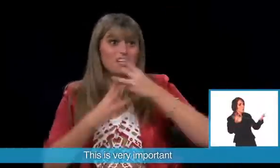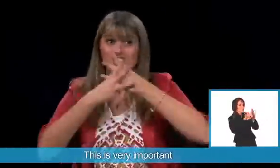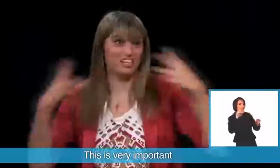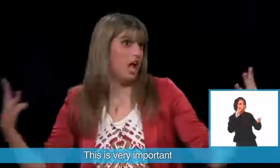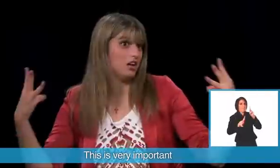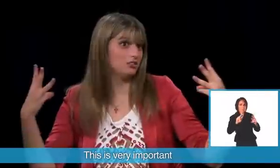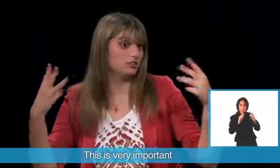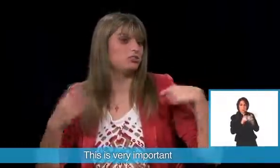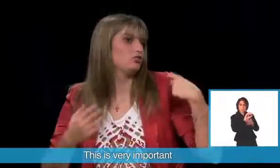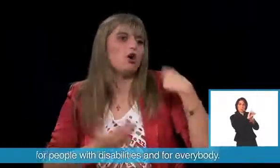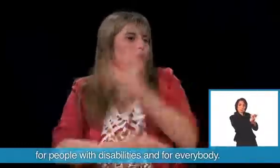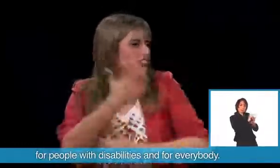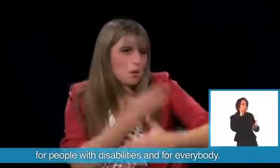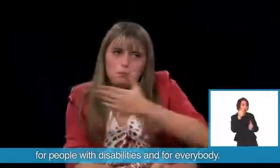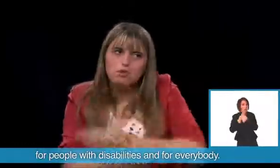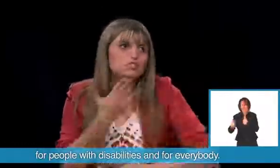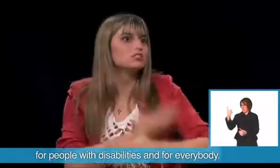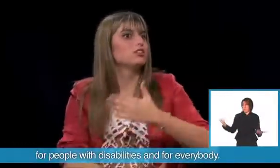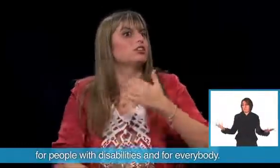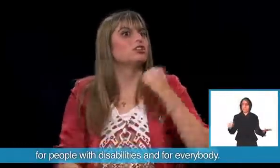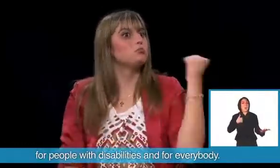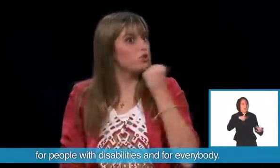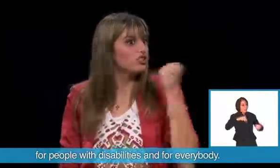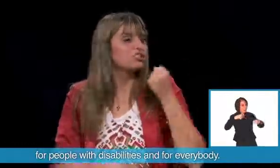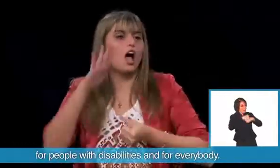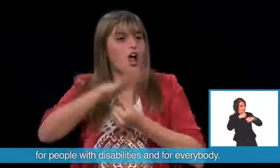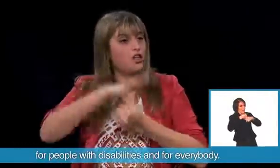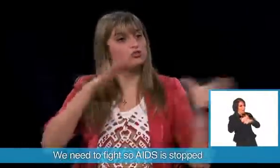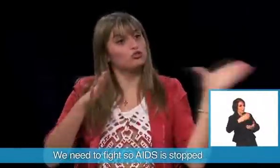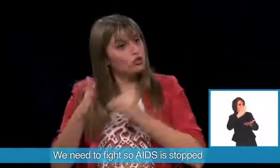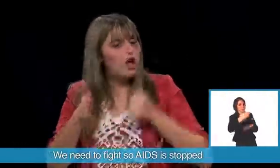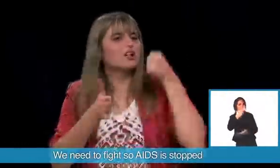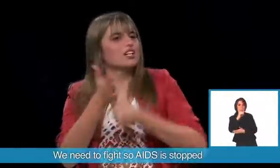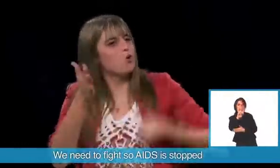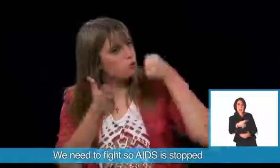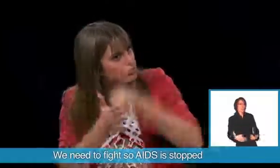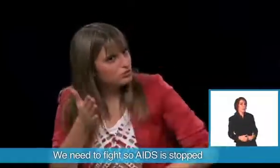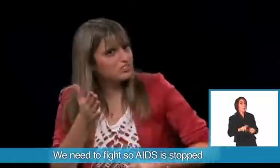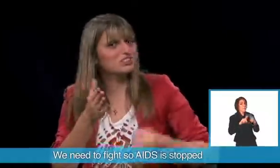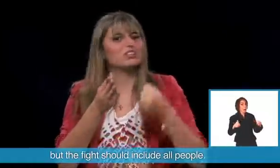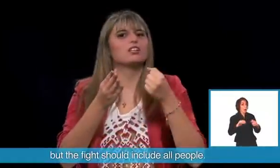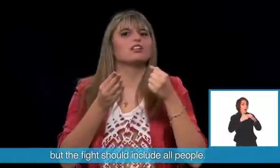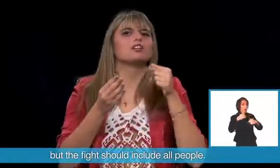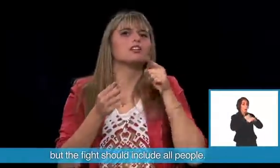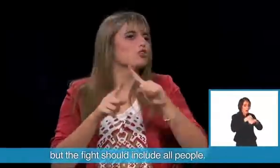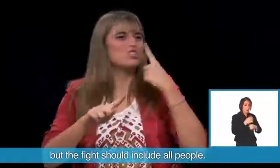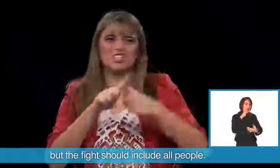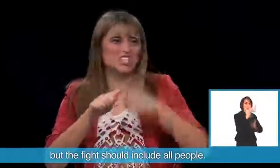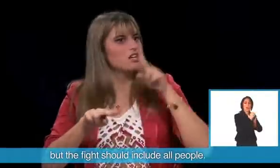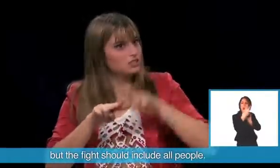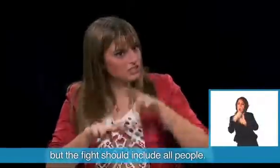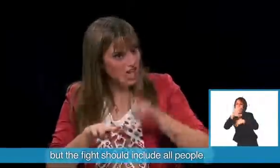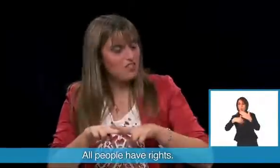This is very important for people with disabilities and for everybody. We need to fight so AIDS is stopped, but the fight should